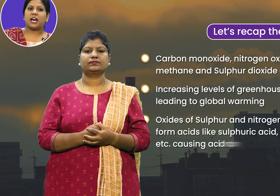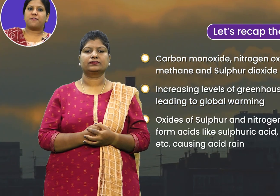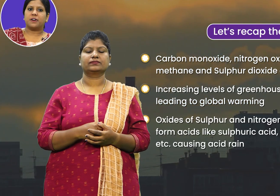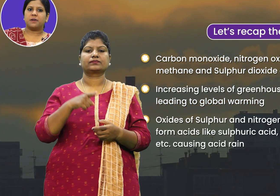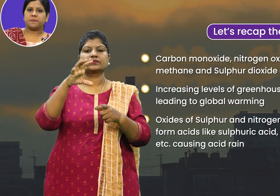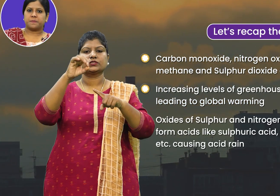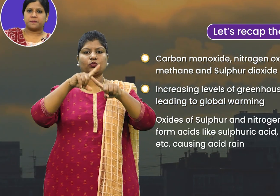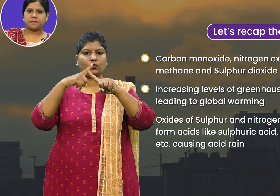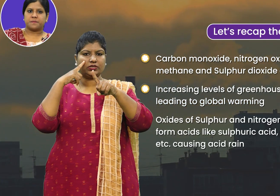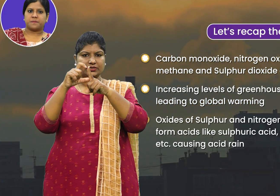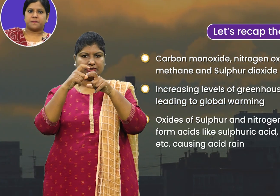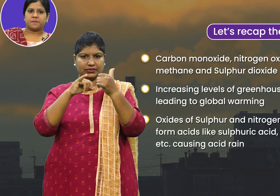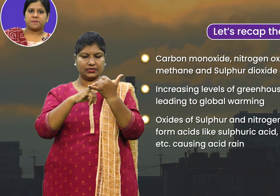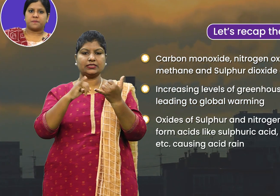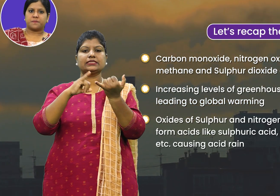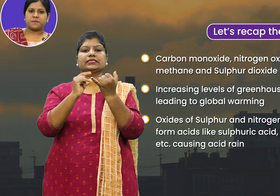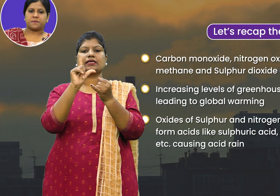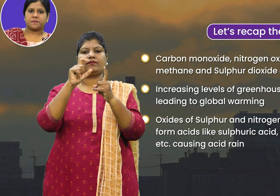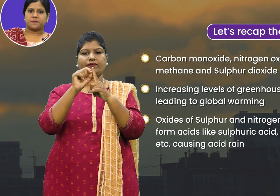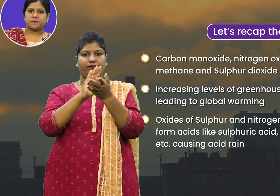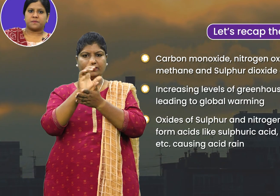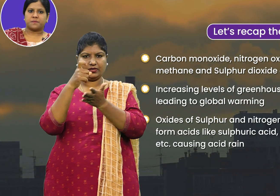Oxides of sulfur